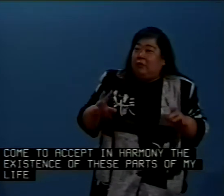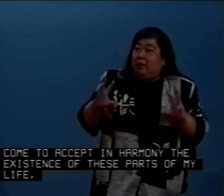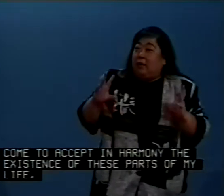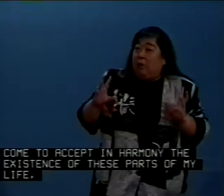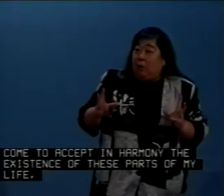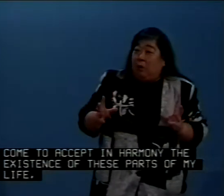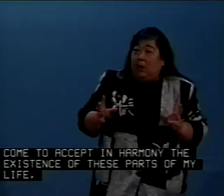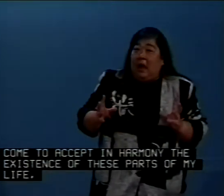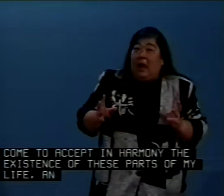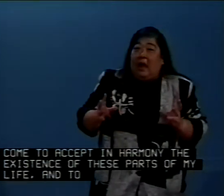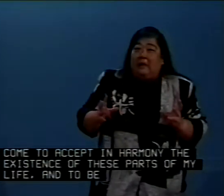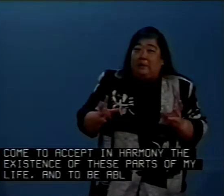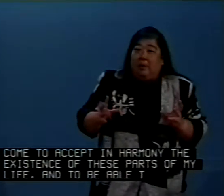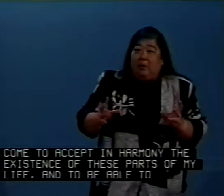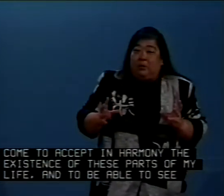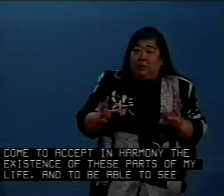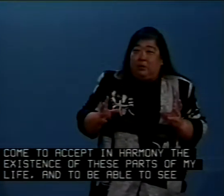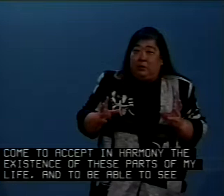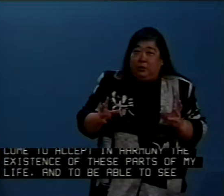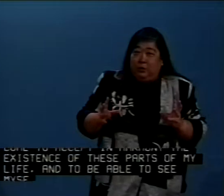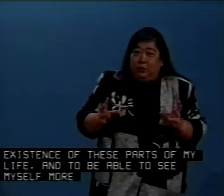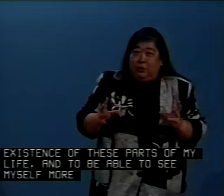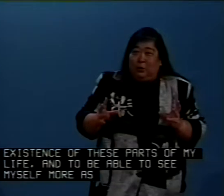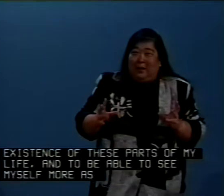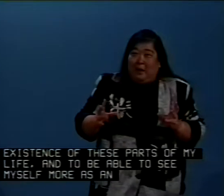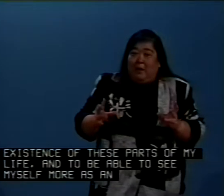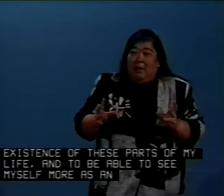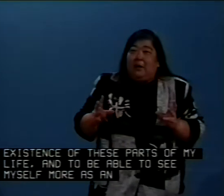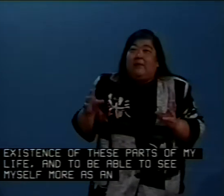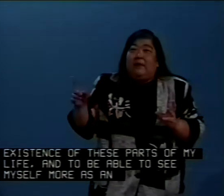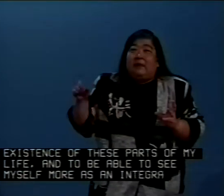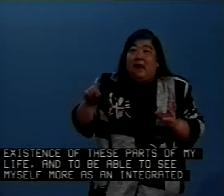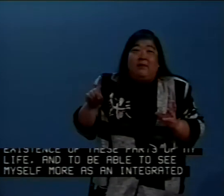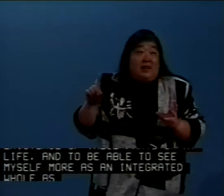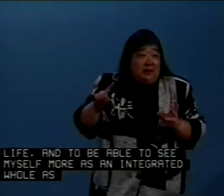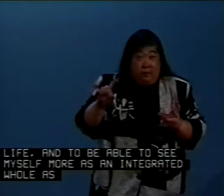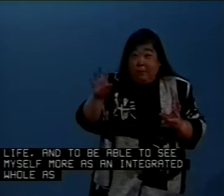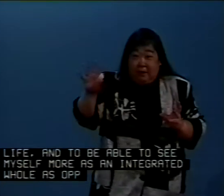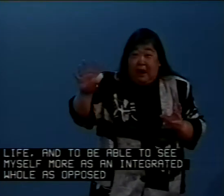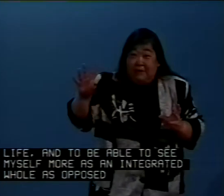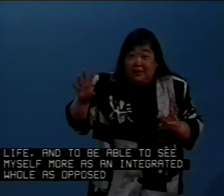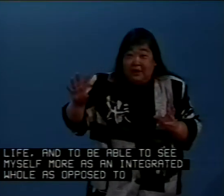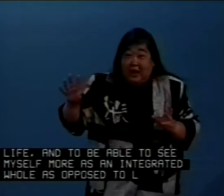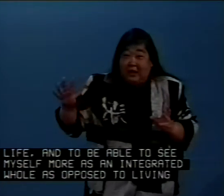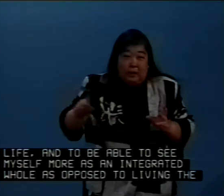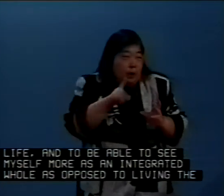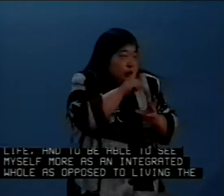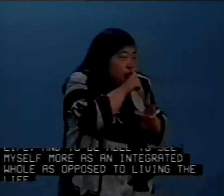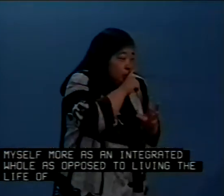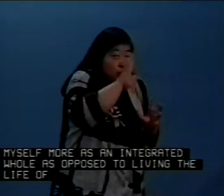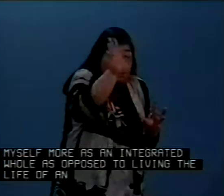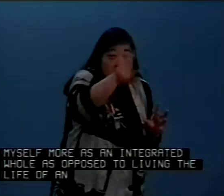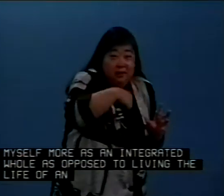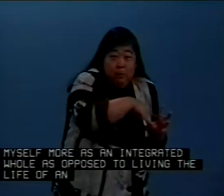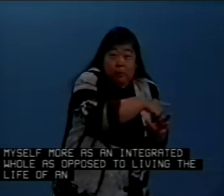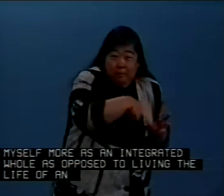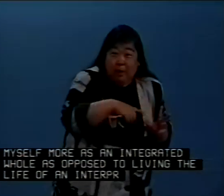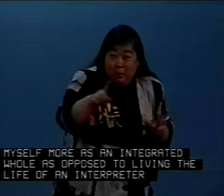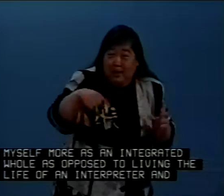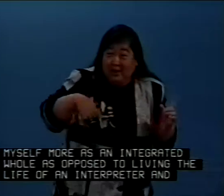integrated whole as opposed to living the life of an interpreter in confidentiality and, shh, don't tell them where I'm going, you